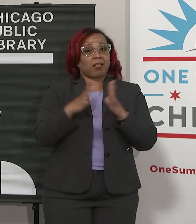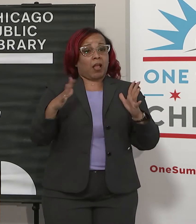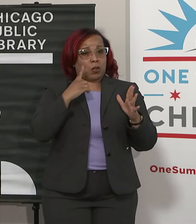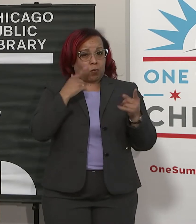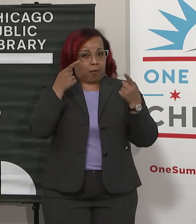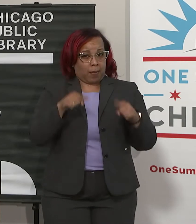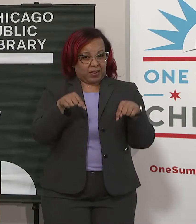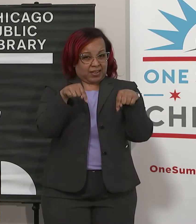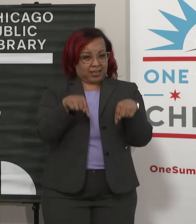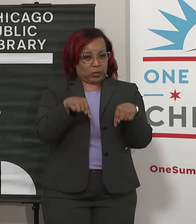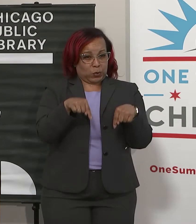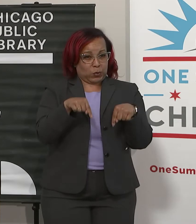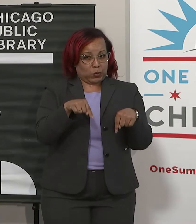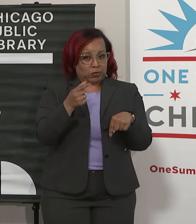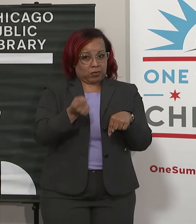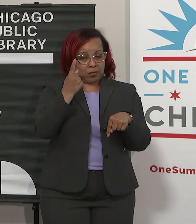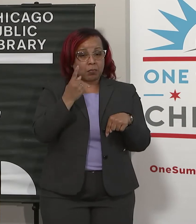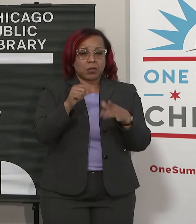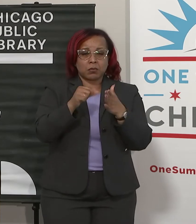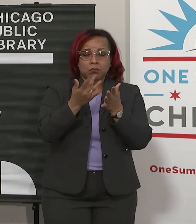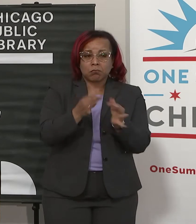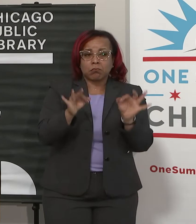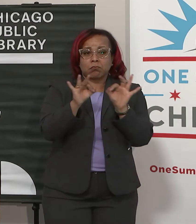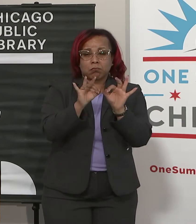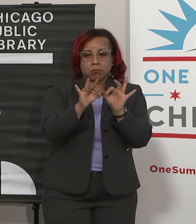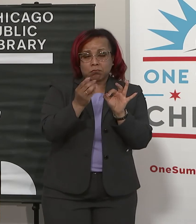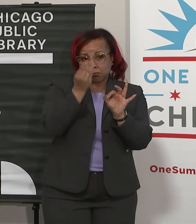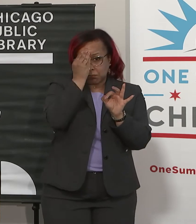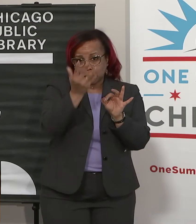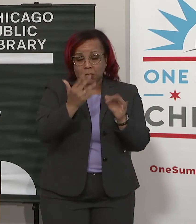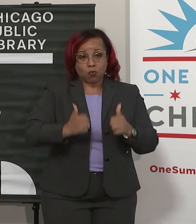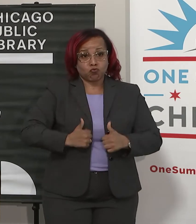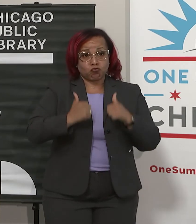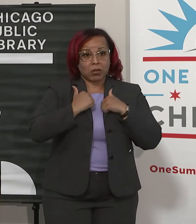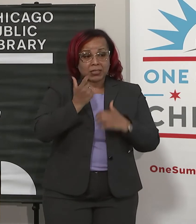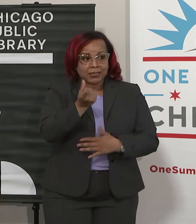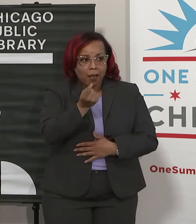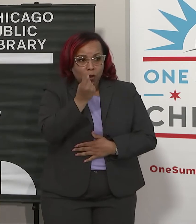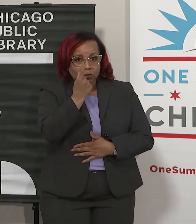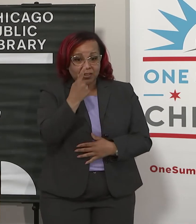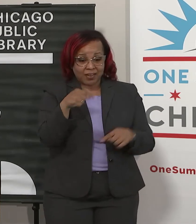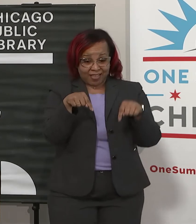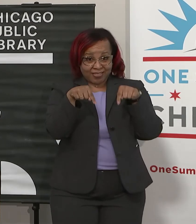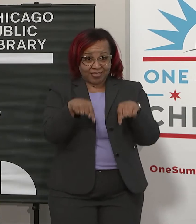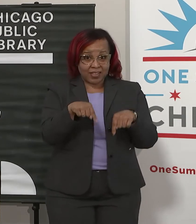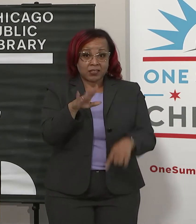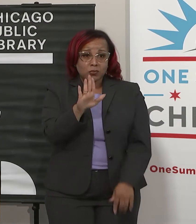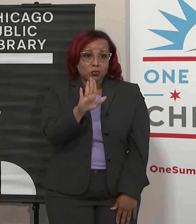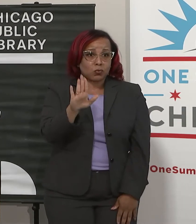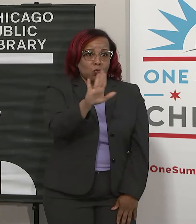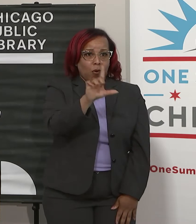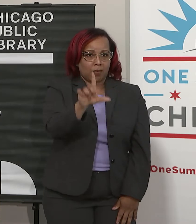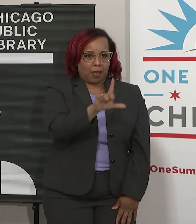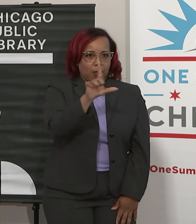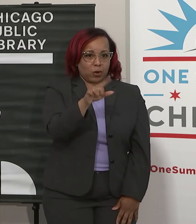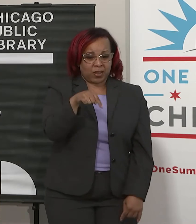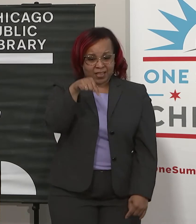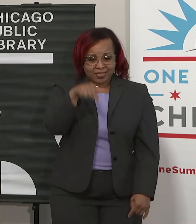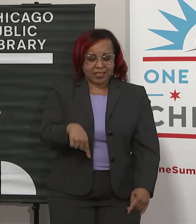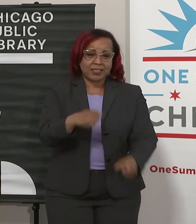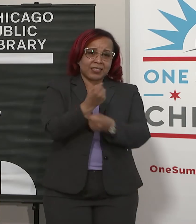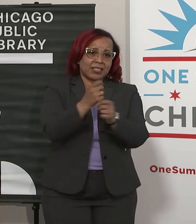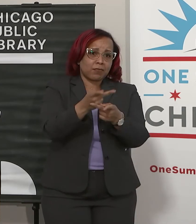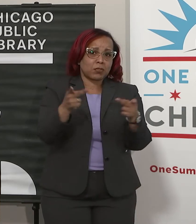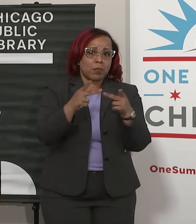happening here, but I want to make sure in particular that residents understand this is your library. This is a safe